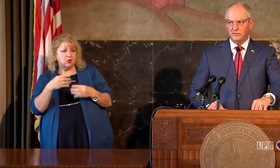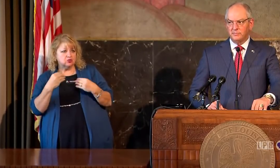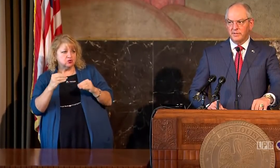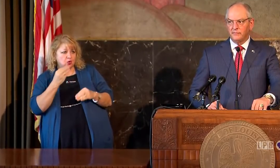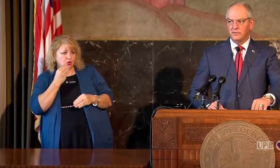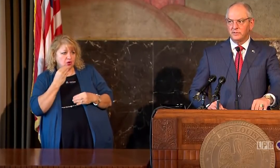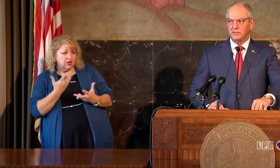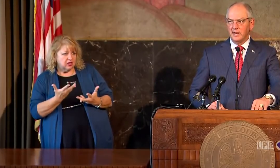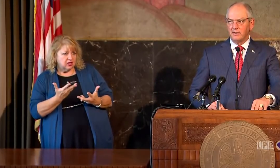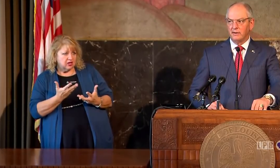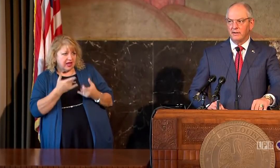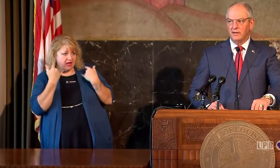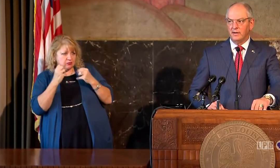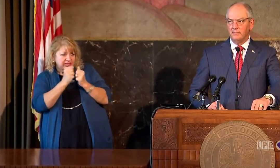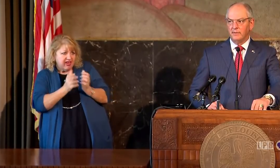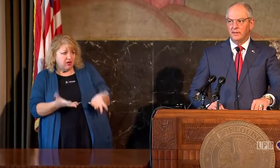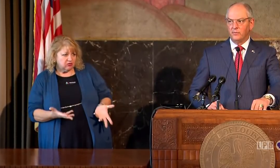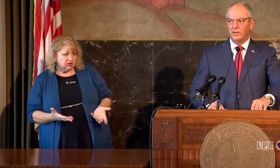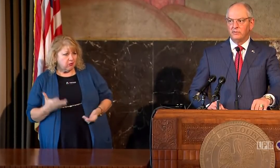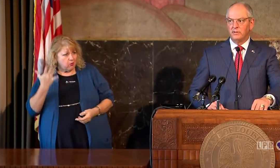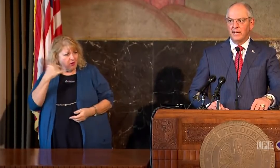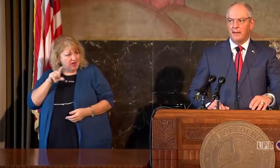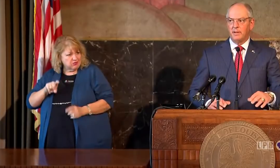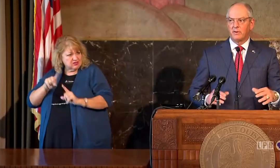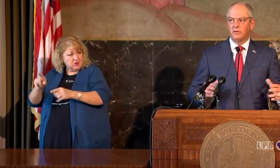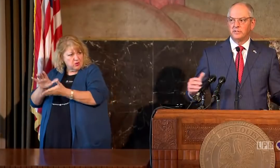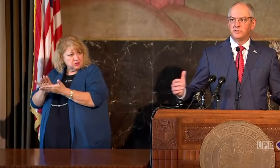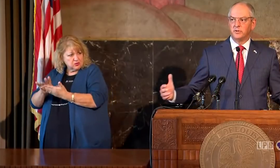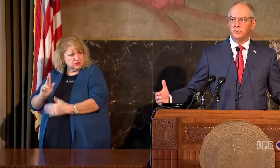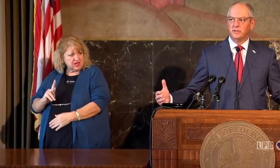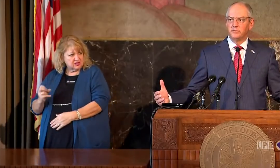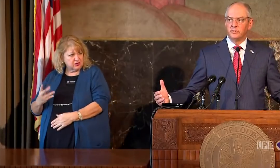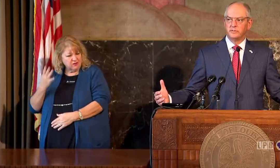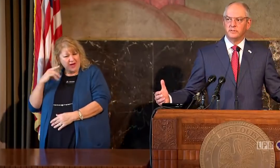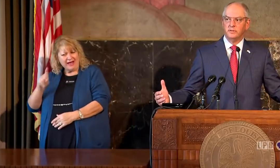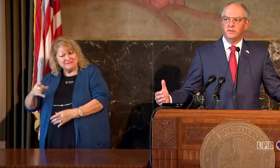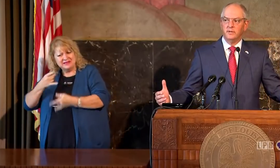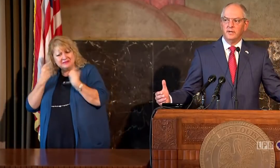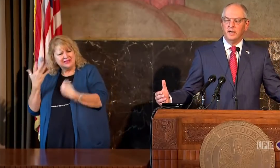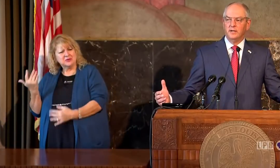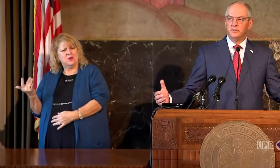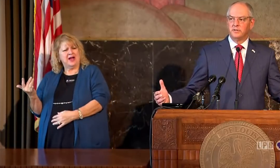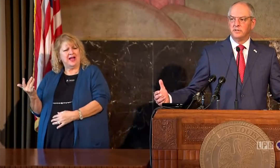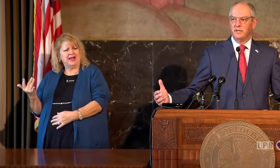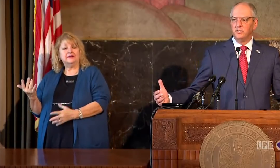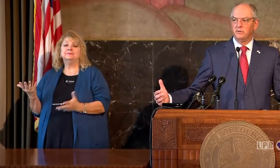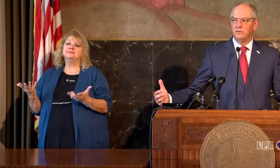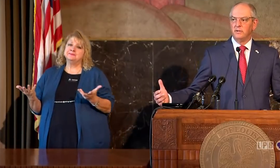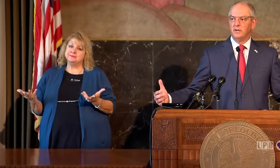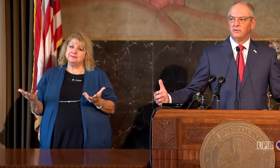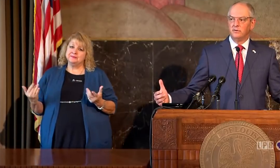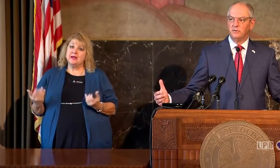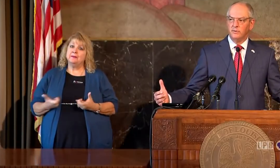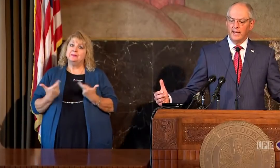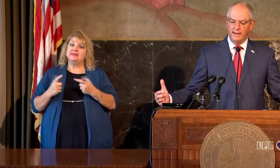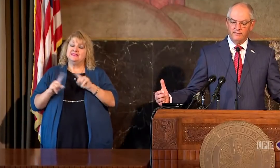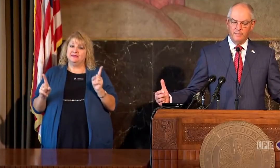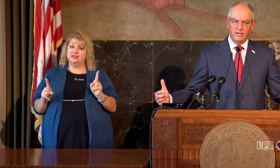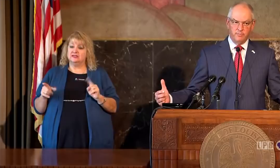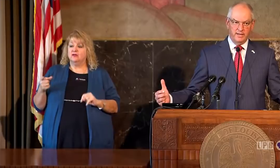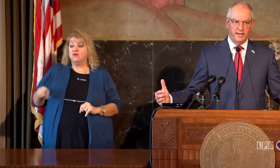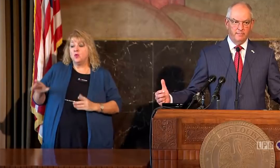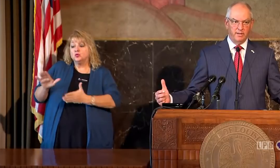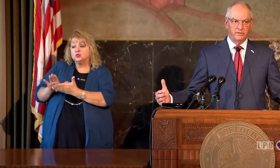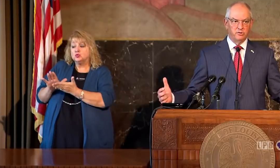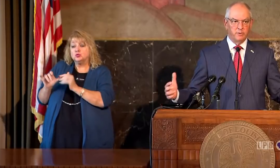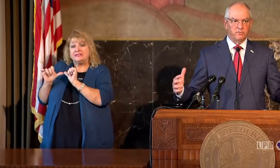And there's some differences there. And the reason that I'm encouraging school districts to continue to have the